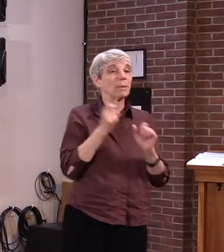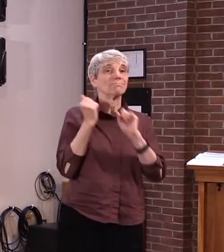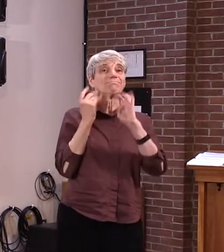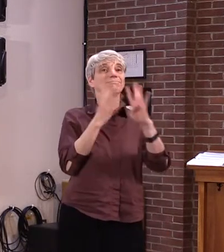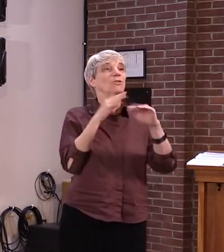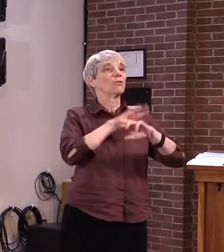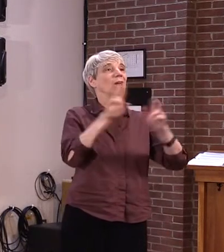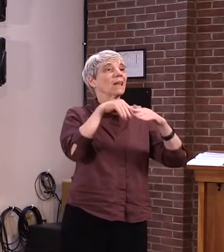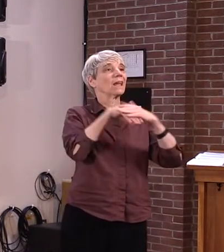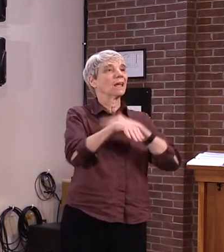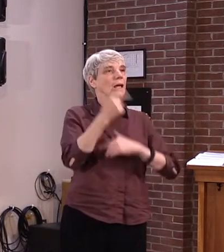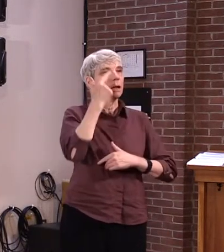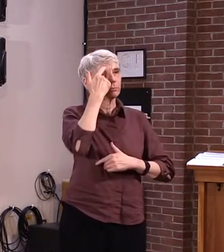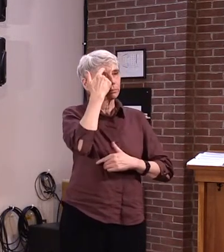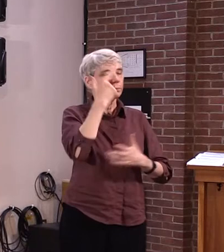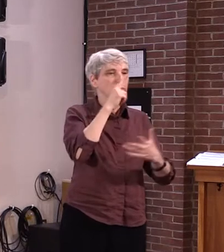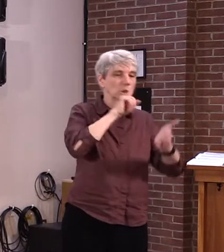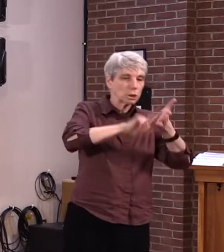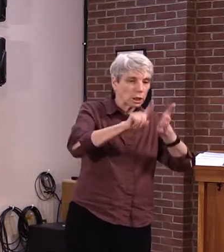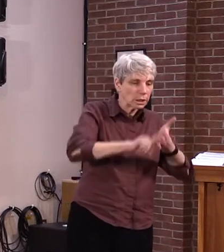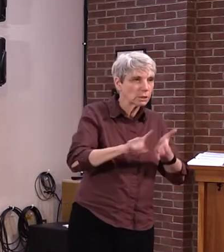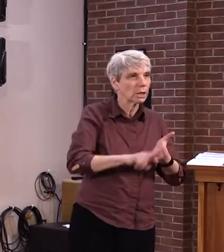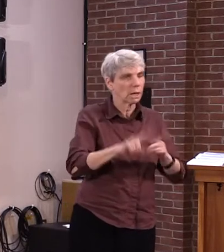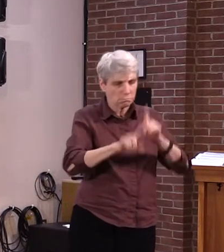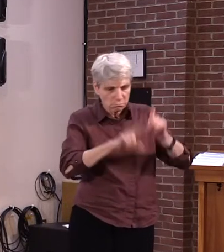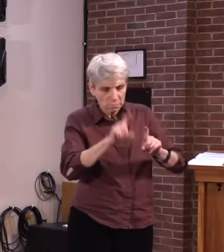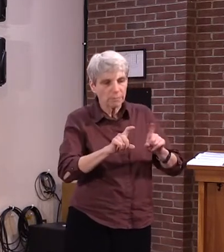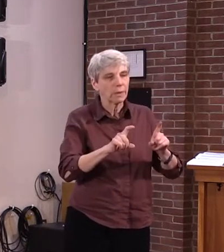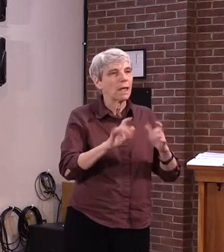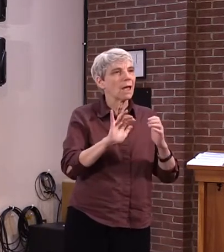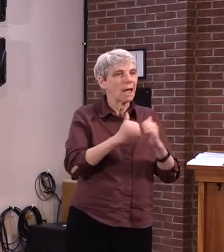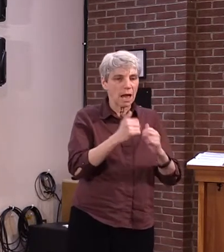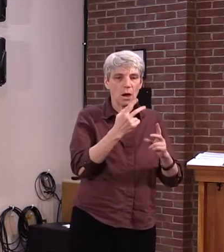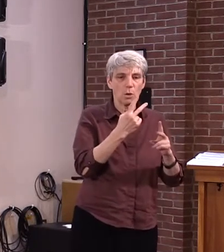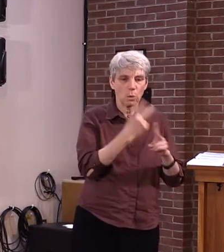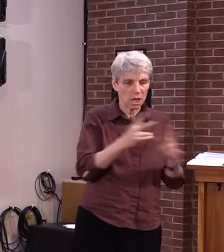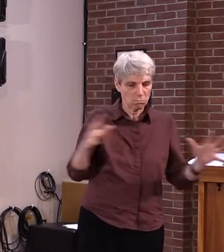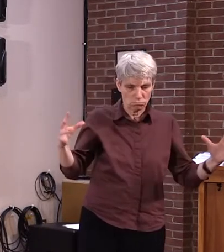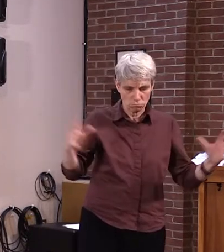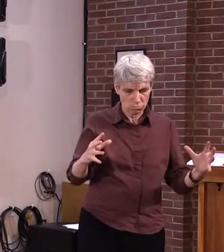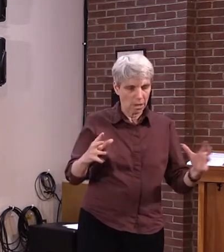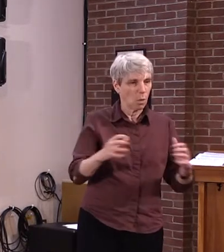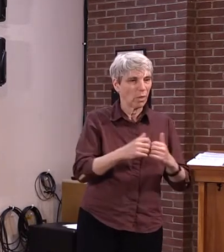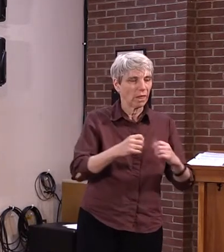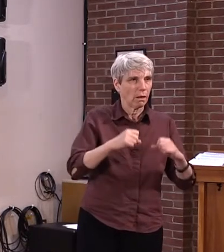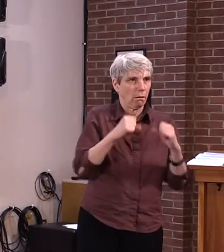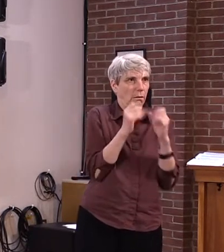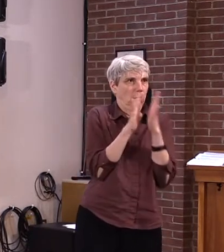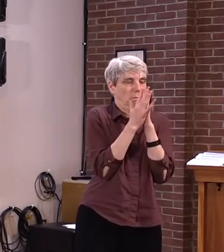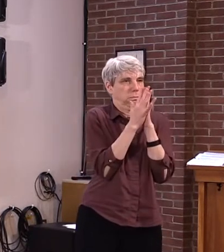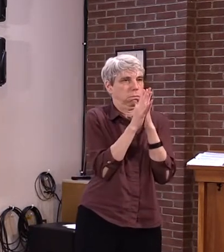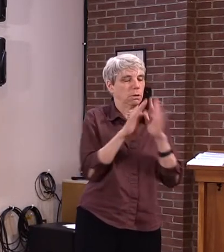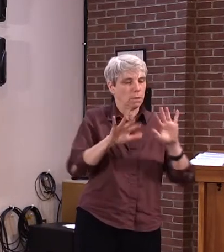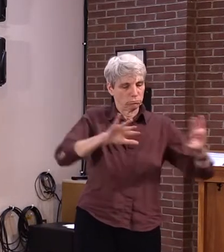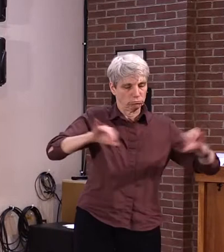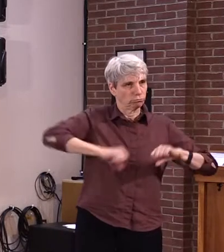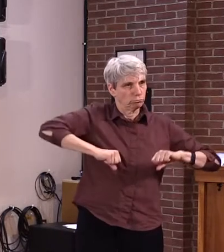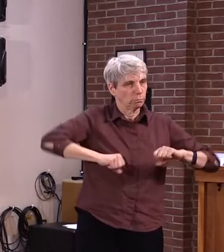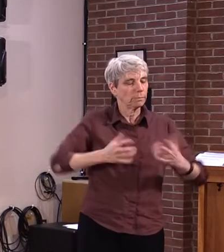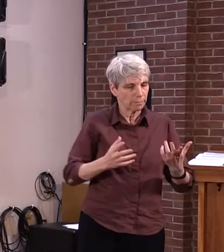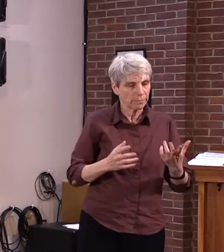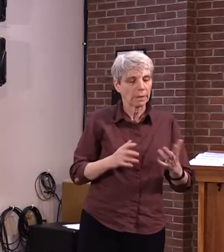the strategies for physical distancing in a congregate setting, and how to handle personal care